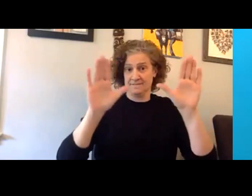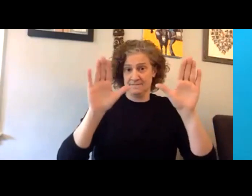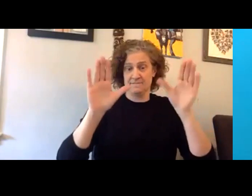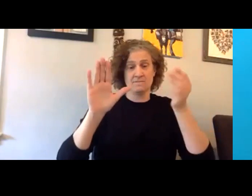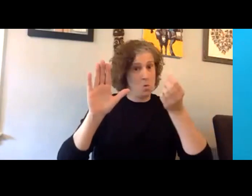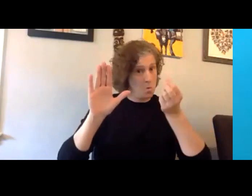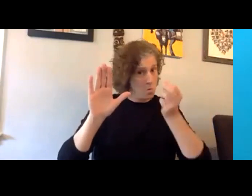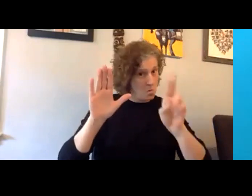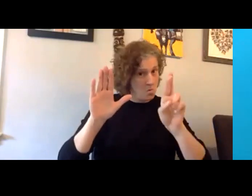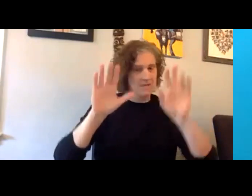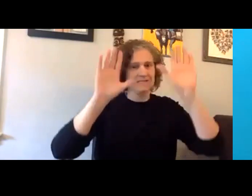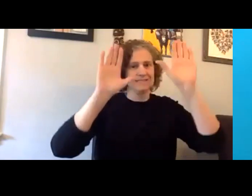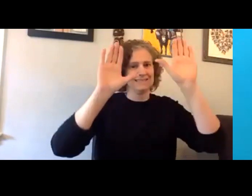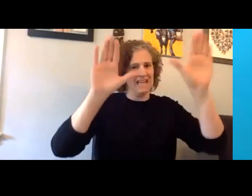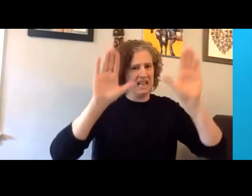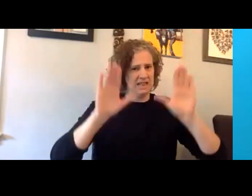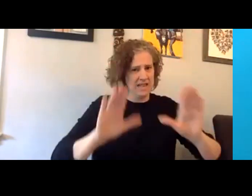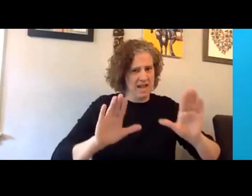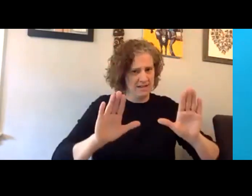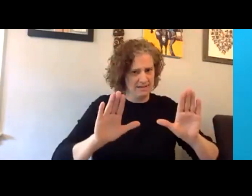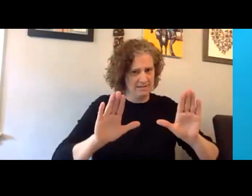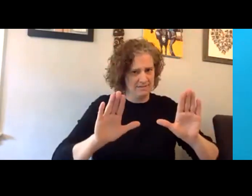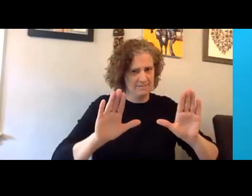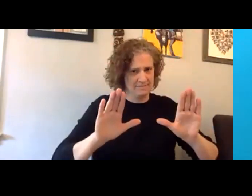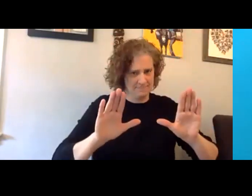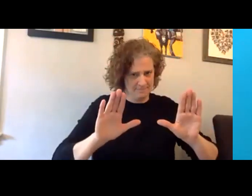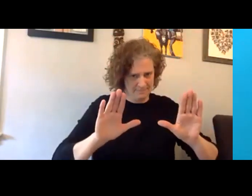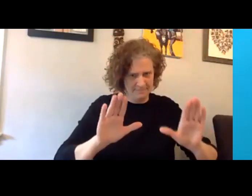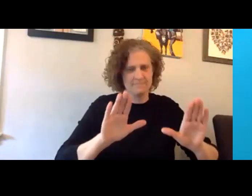Sunday or Sunday.